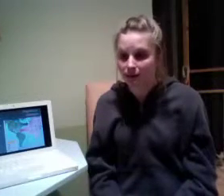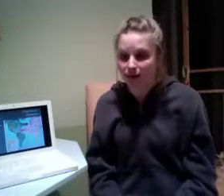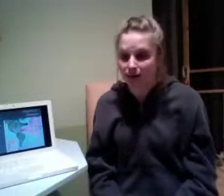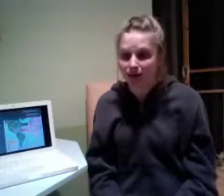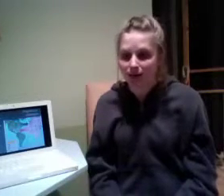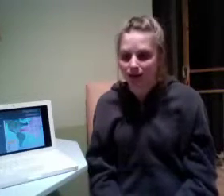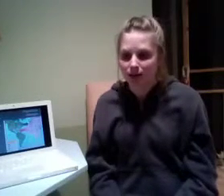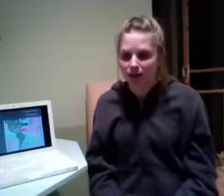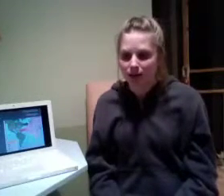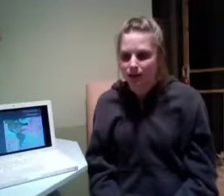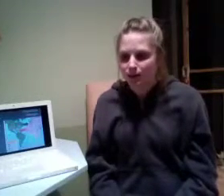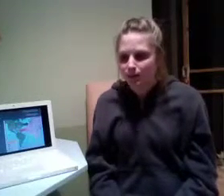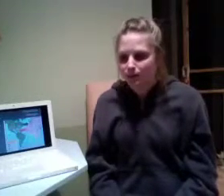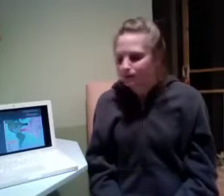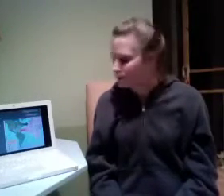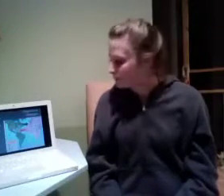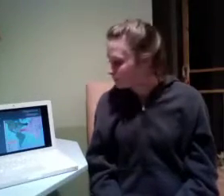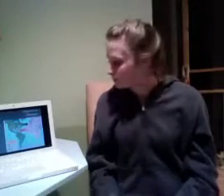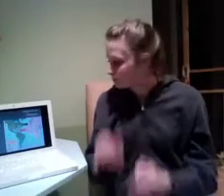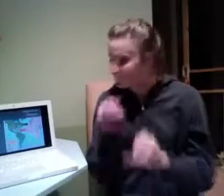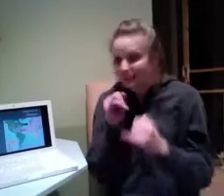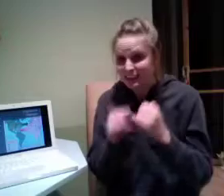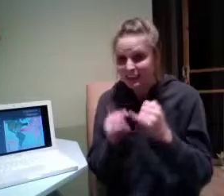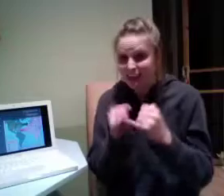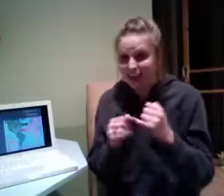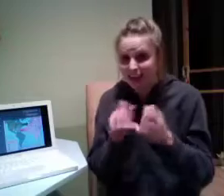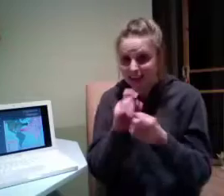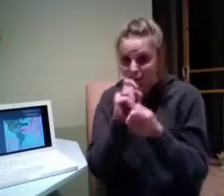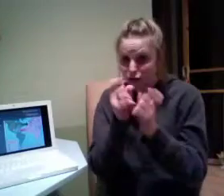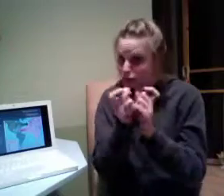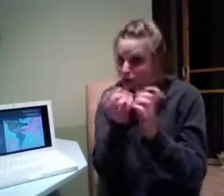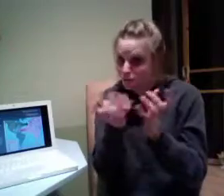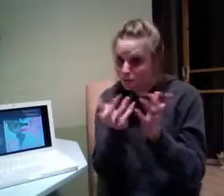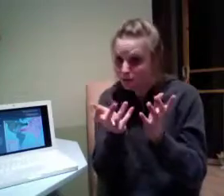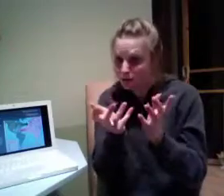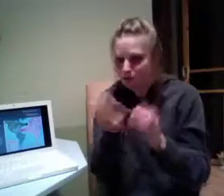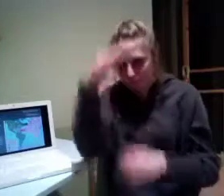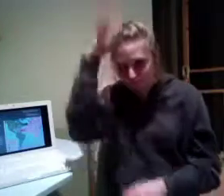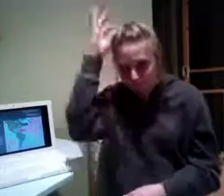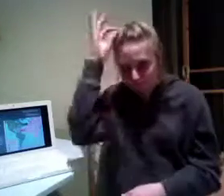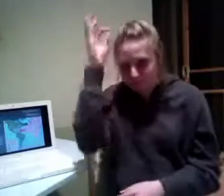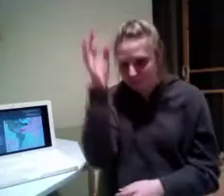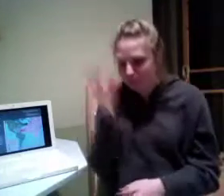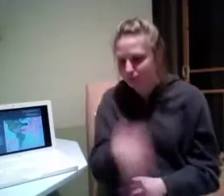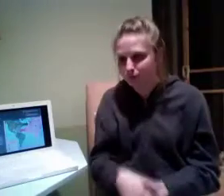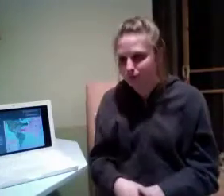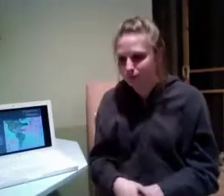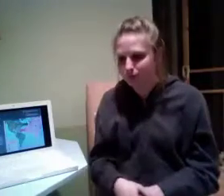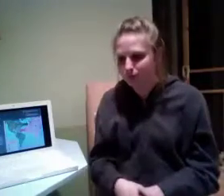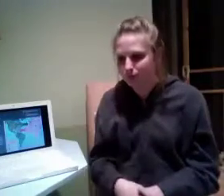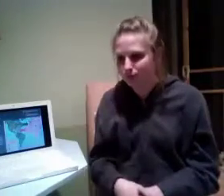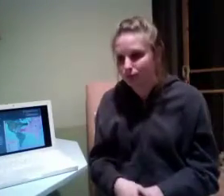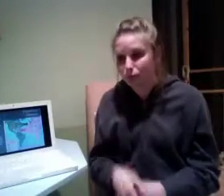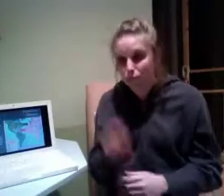the final population change we need to look at is that of the Native Americans. And on the last slide, I talked about diseases being part of